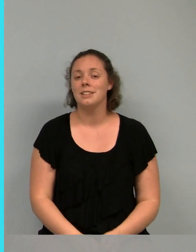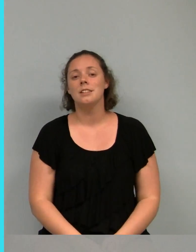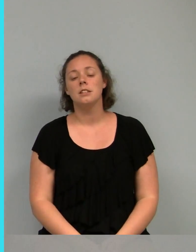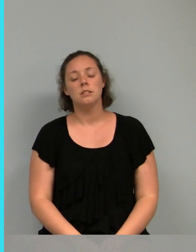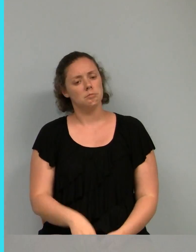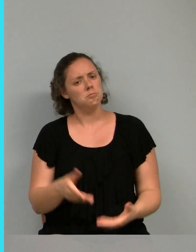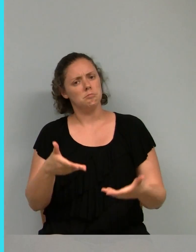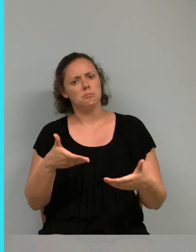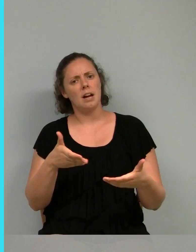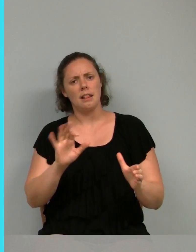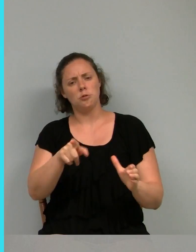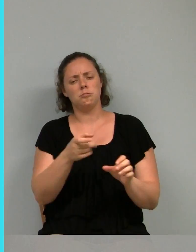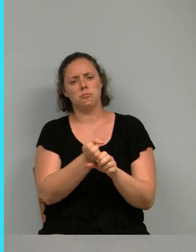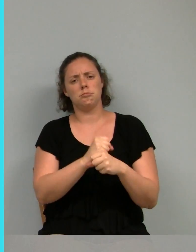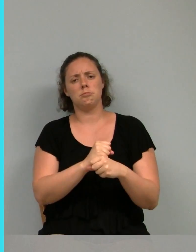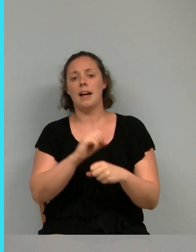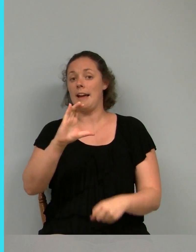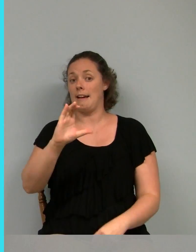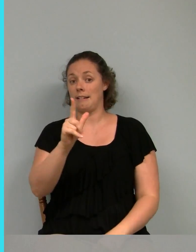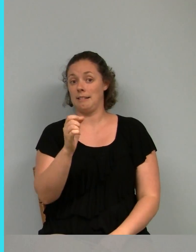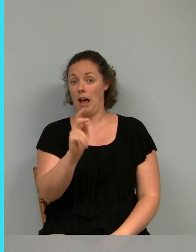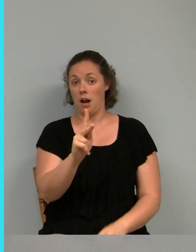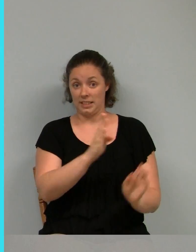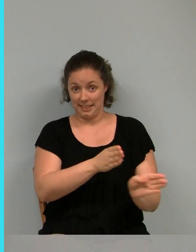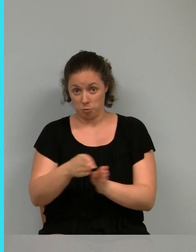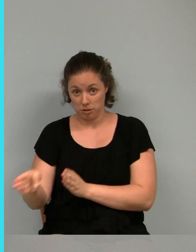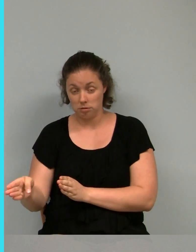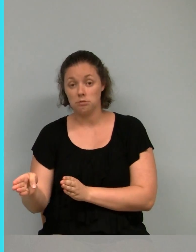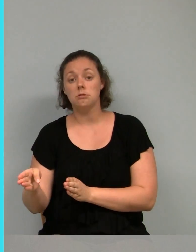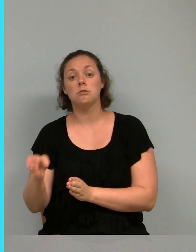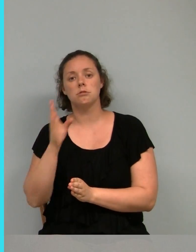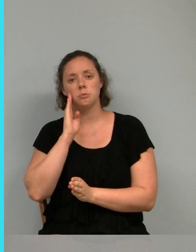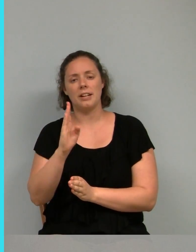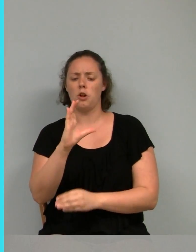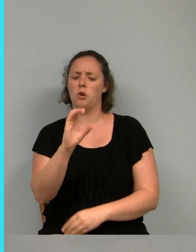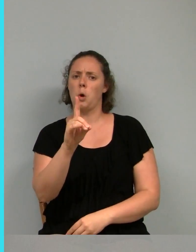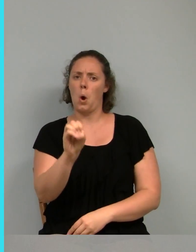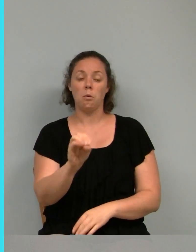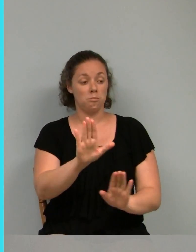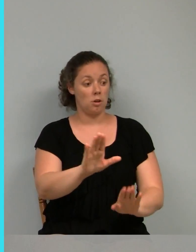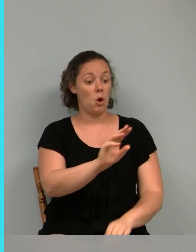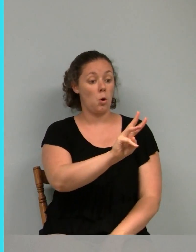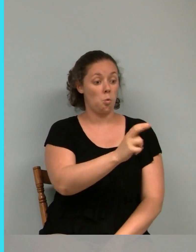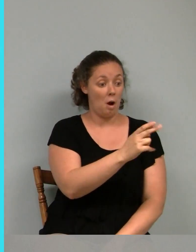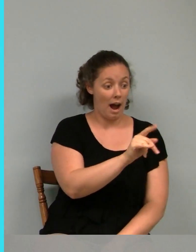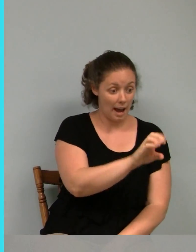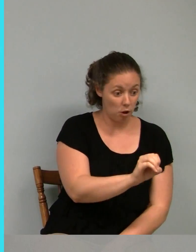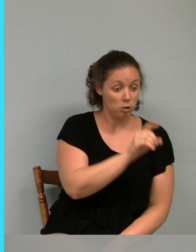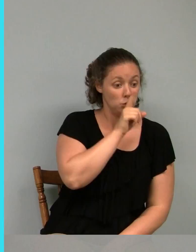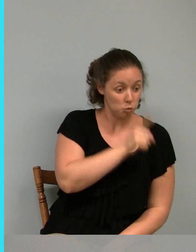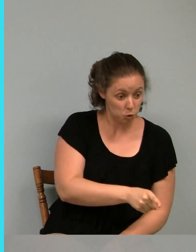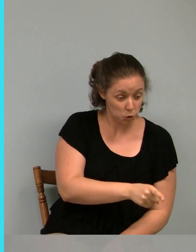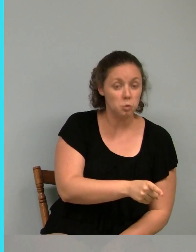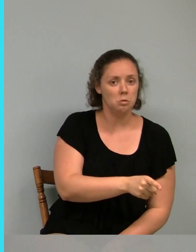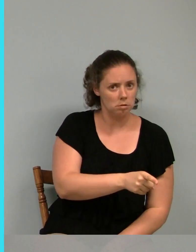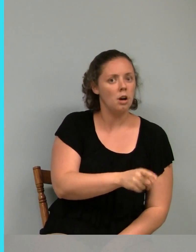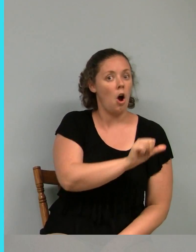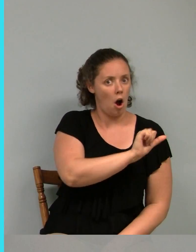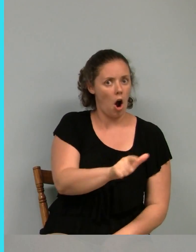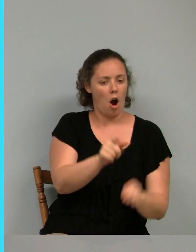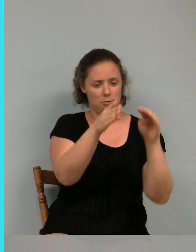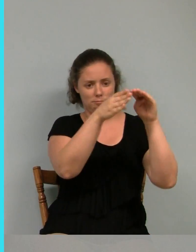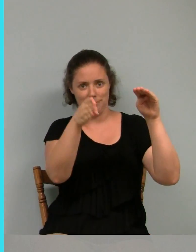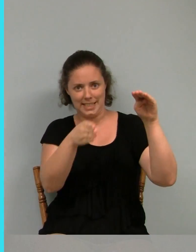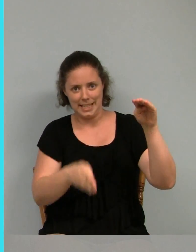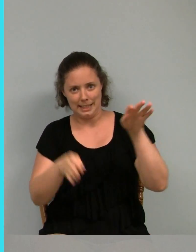This allows us to create the clock sequence by coding while true. All the indented statements following will